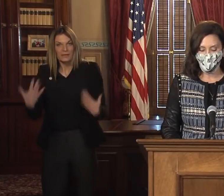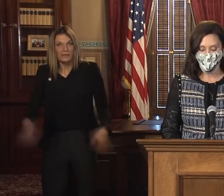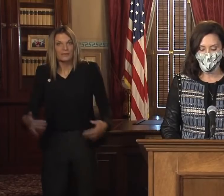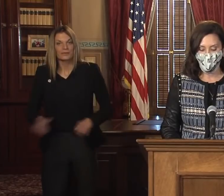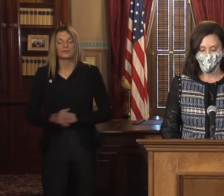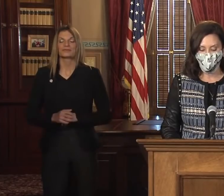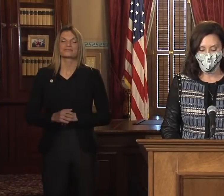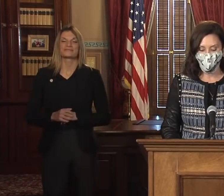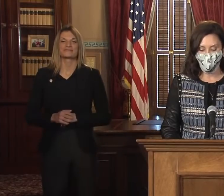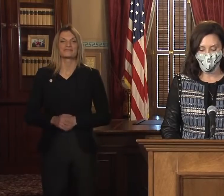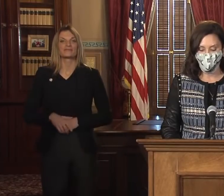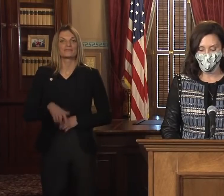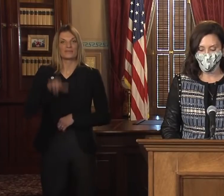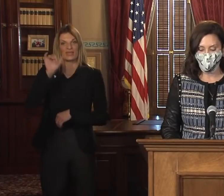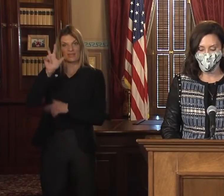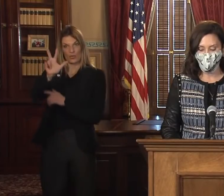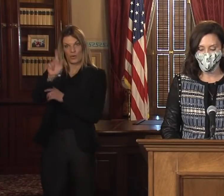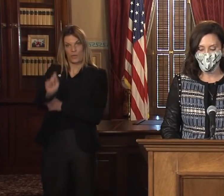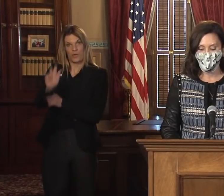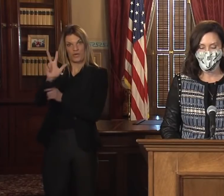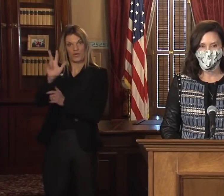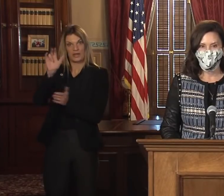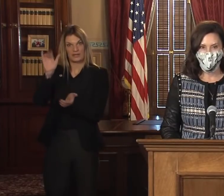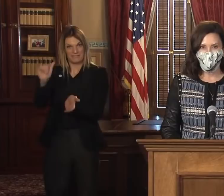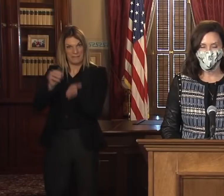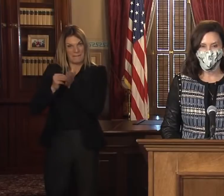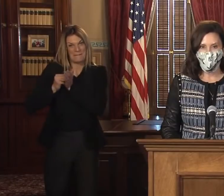3.3 absentee ballots cast.